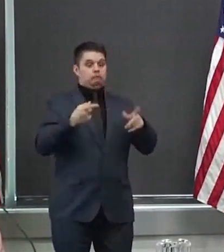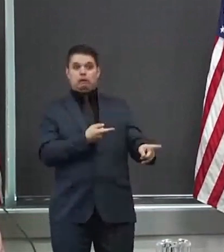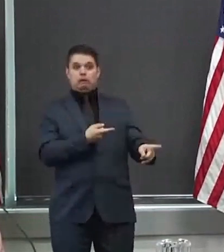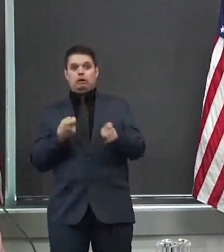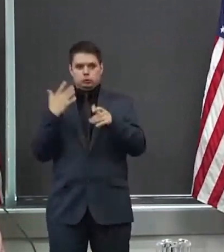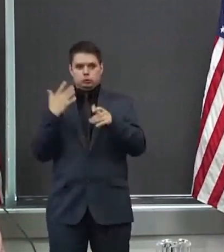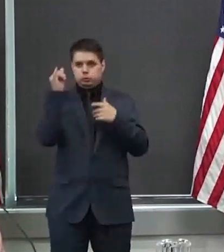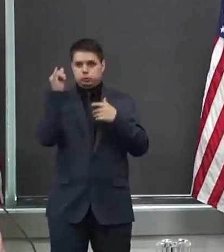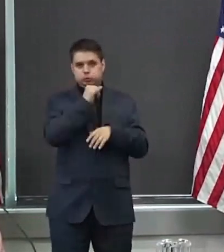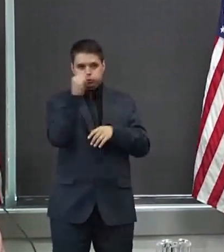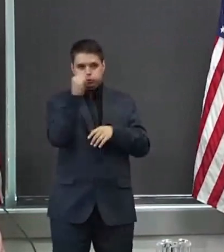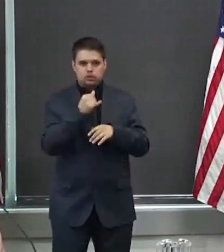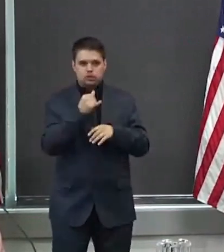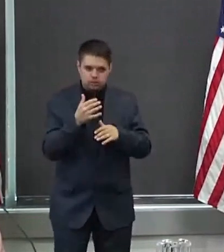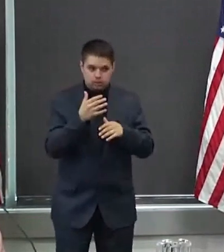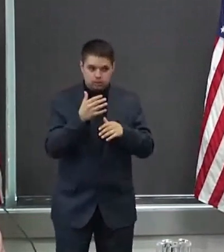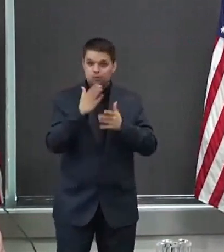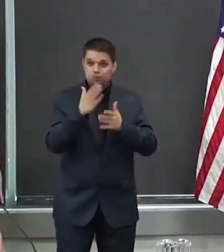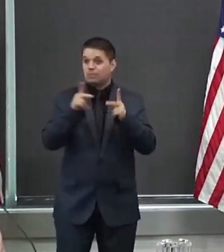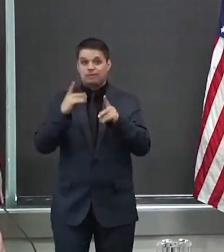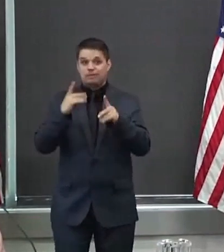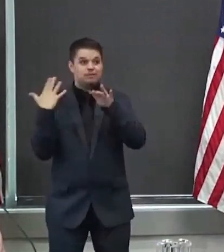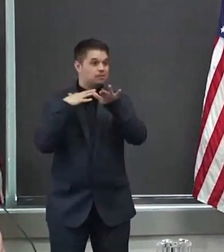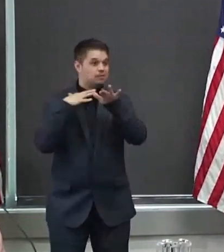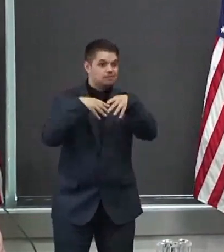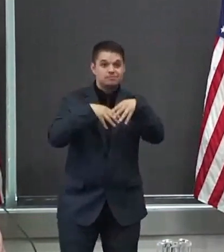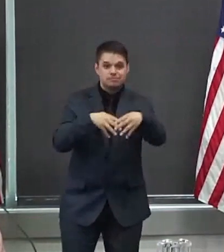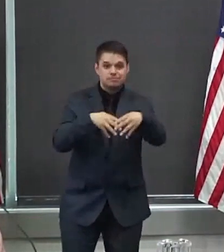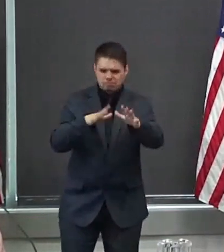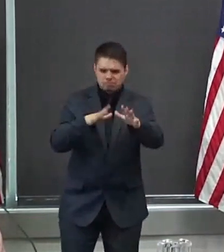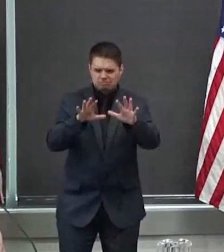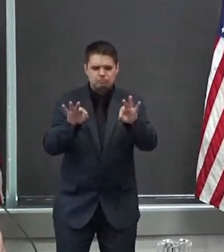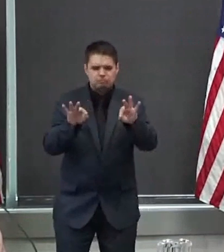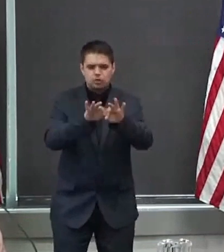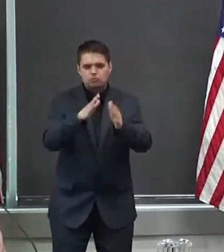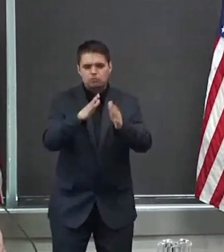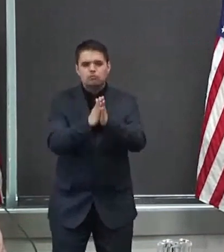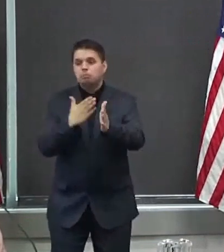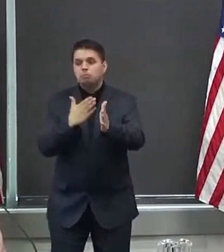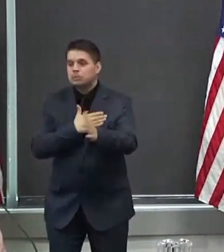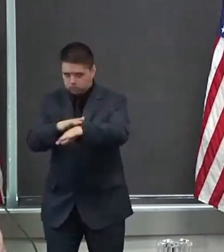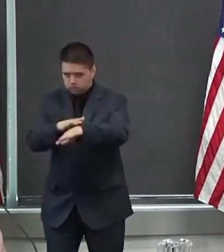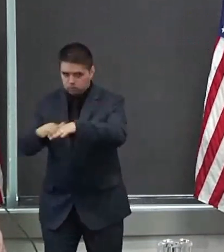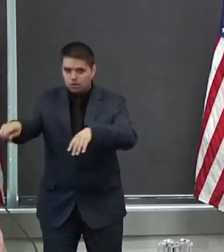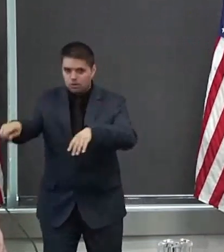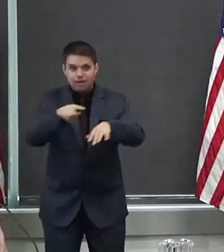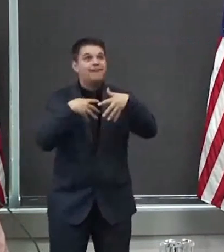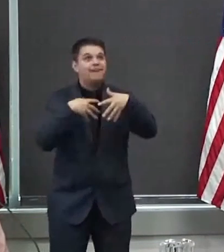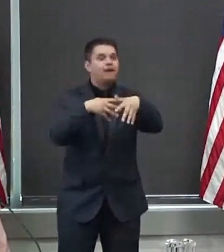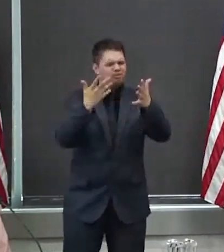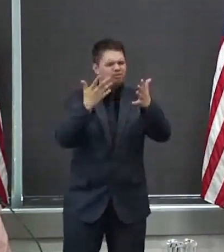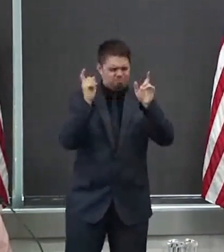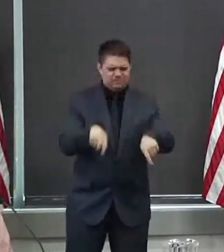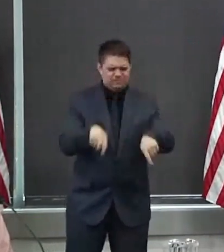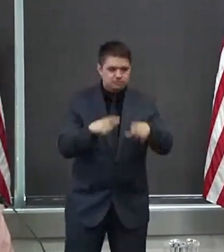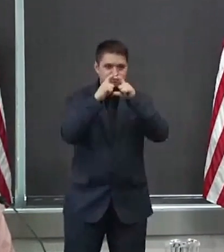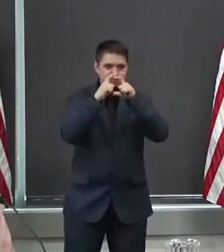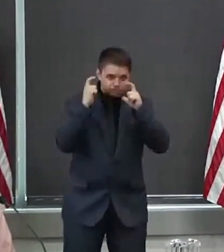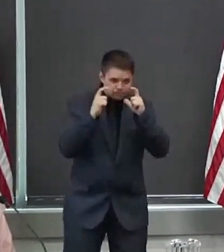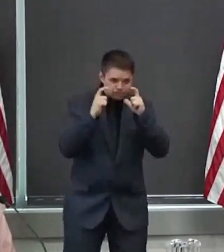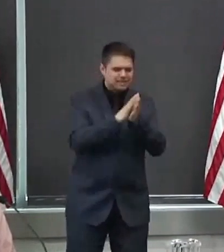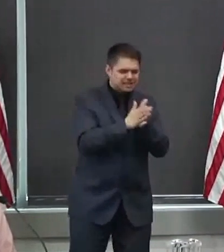participating to make sure that they're following safety guidelines, including wearing face coverings, using